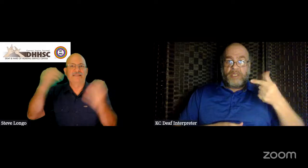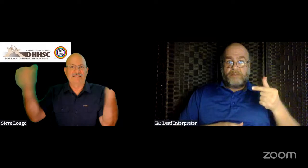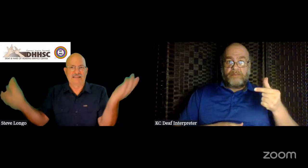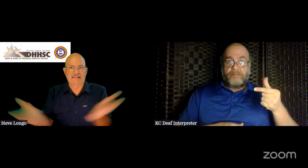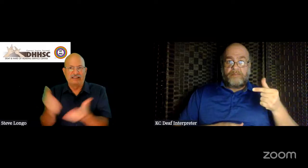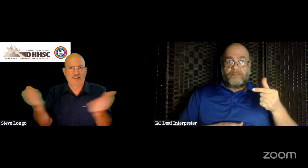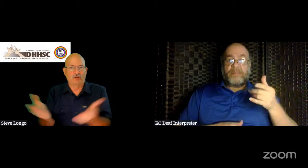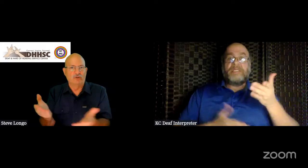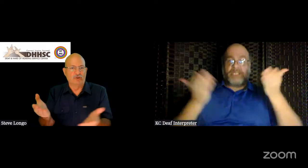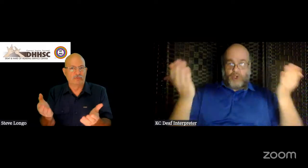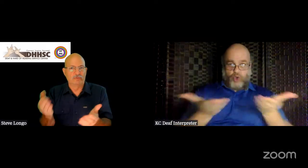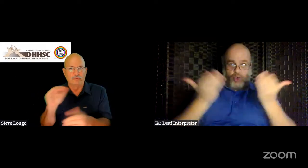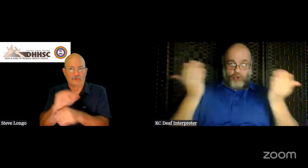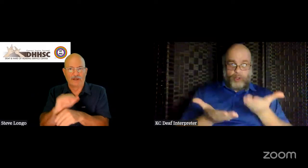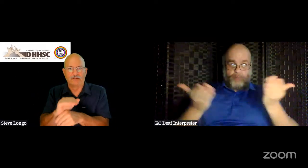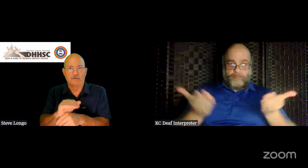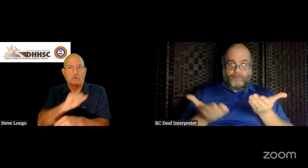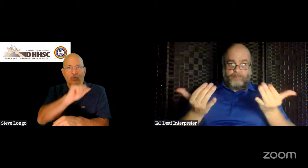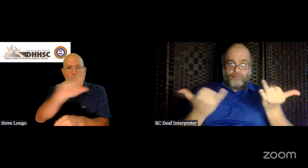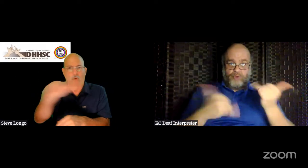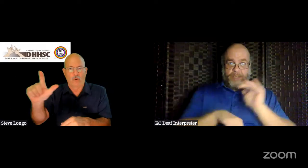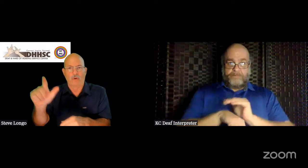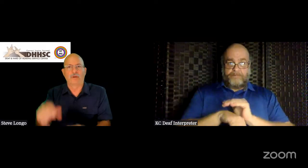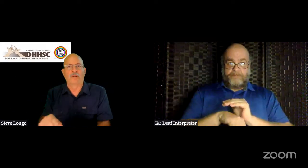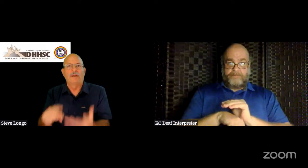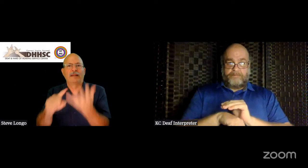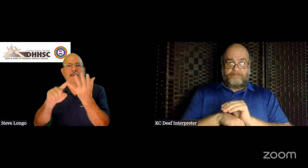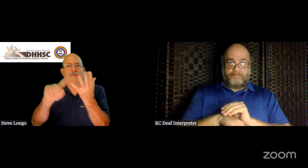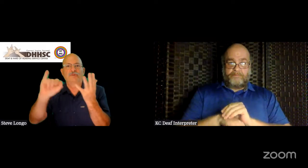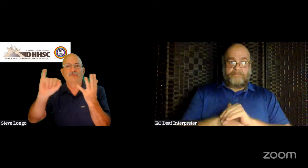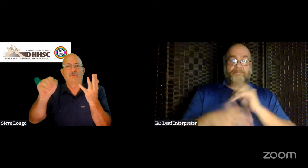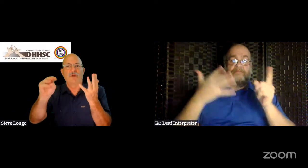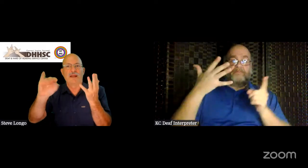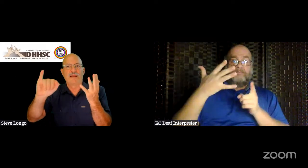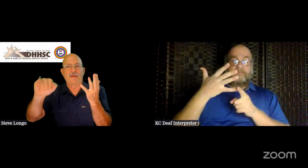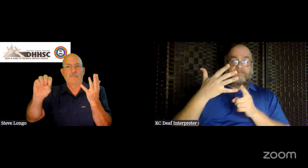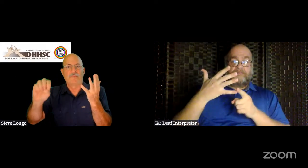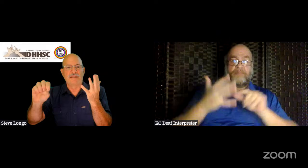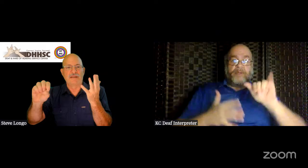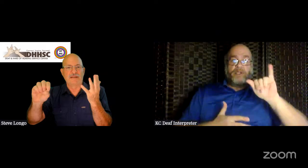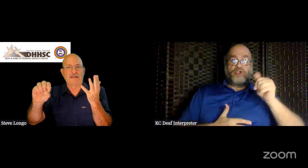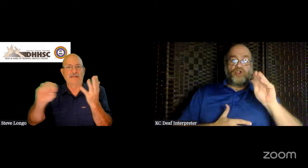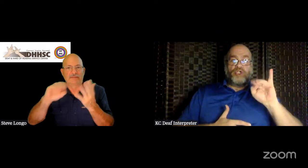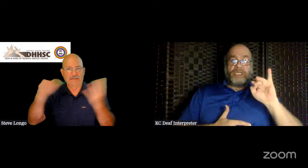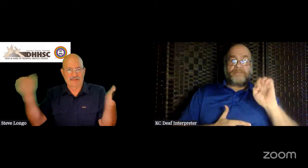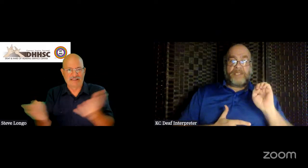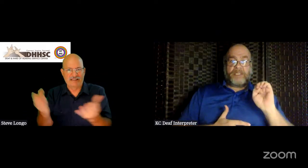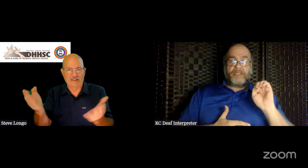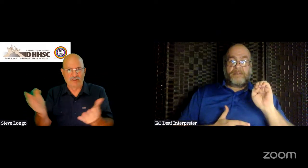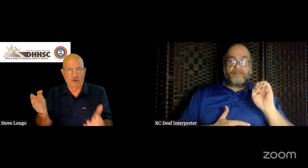Treasurer Anna is here this evening.